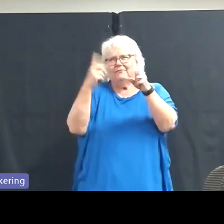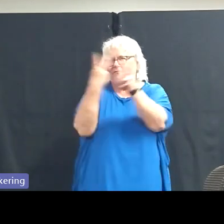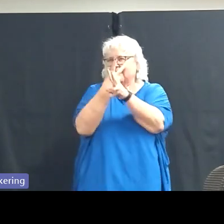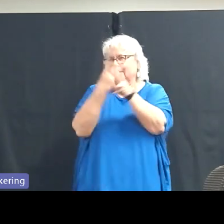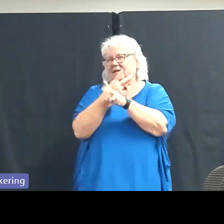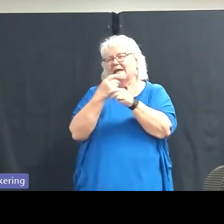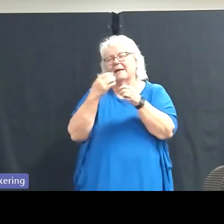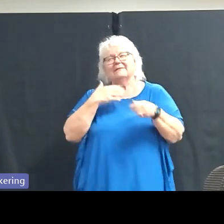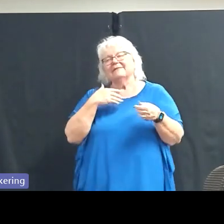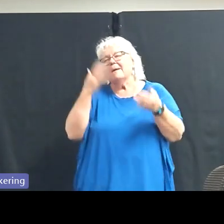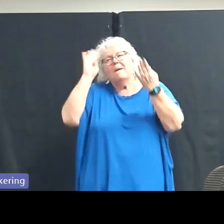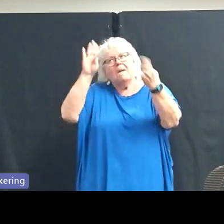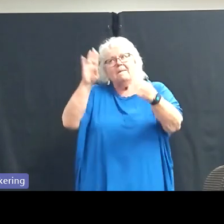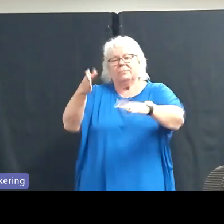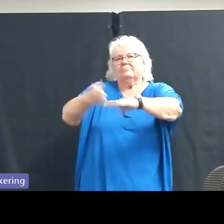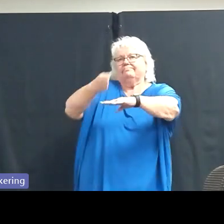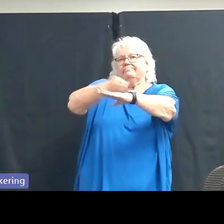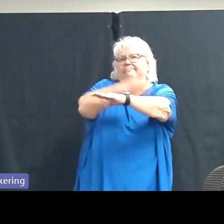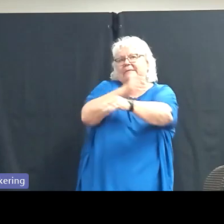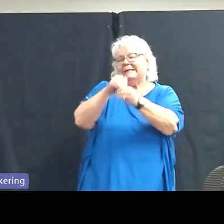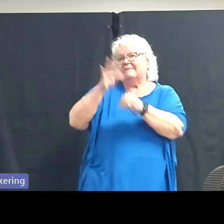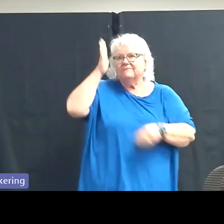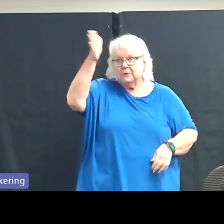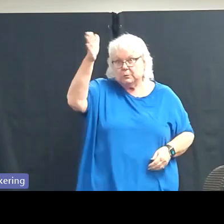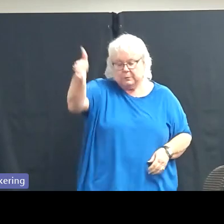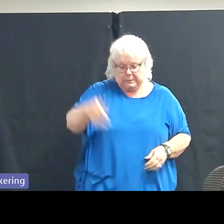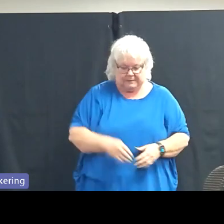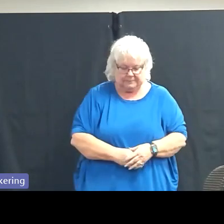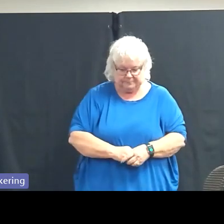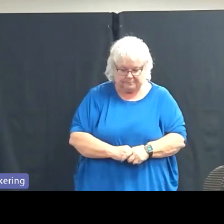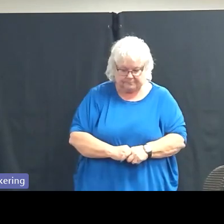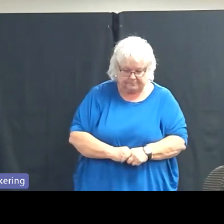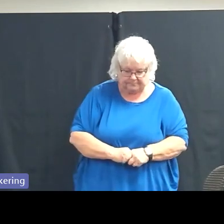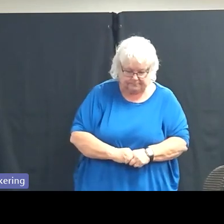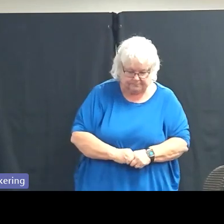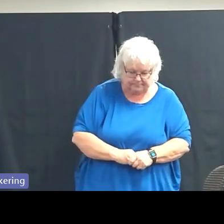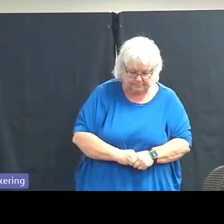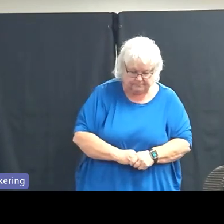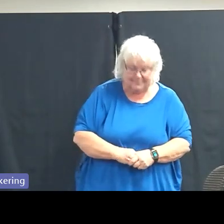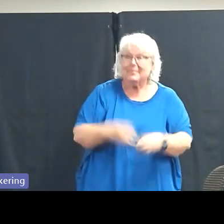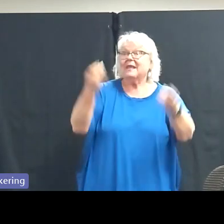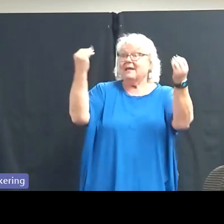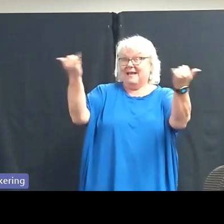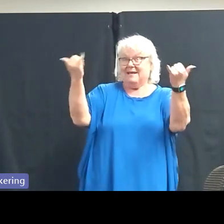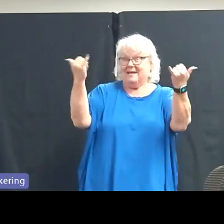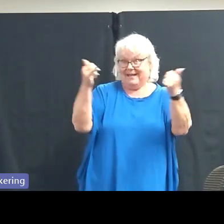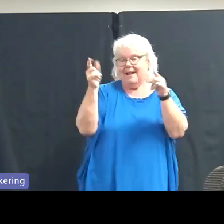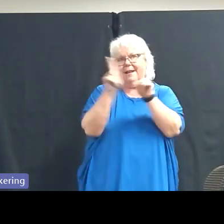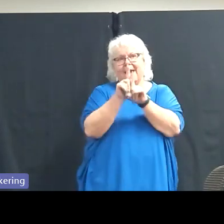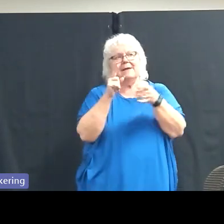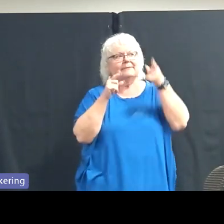thankful for the meeting that we just had, and that's a great start. I'm just hoping that it can really be improved in the future.